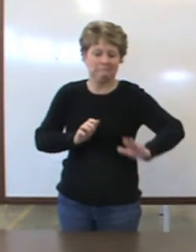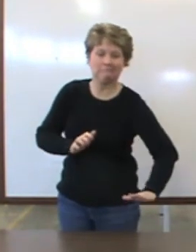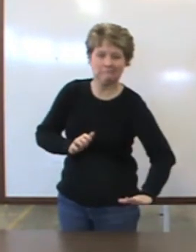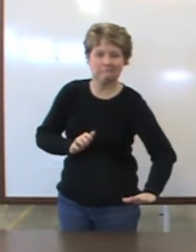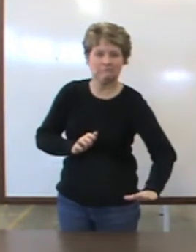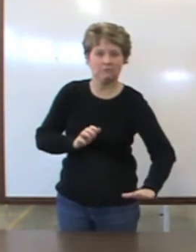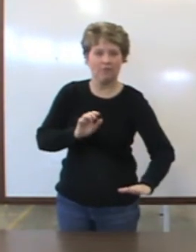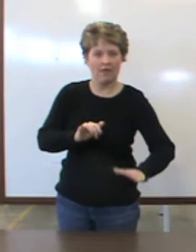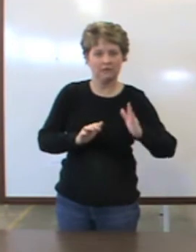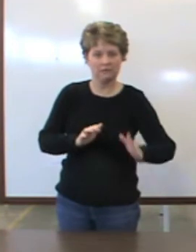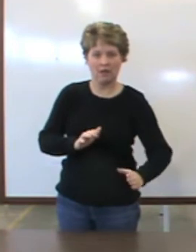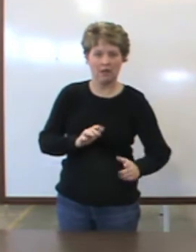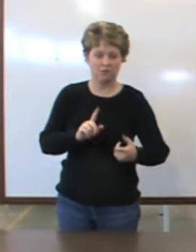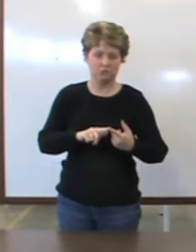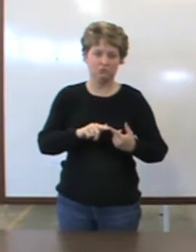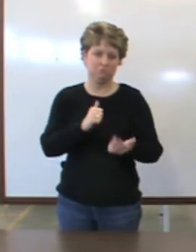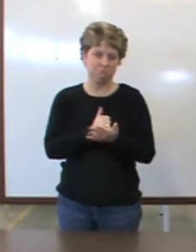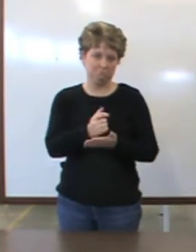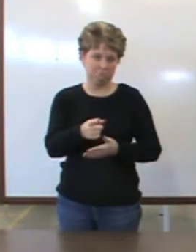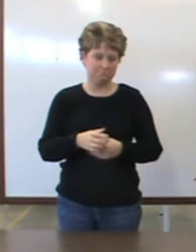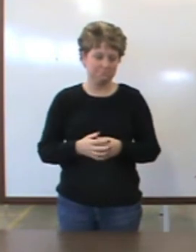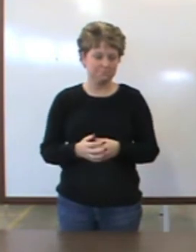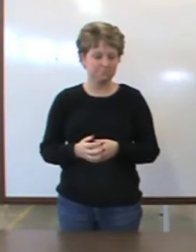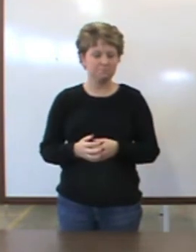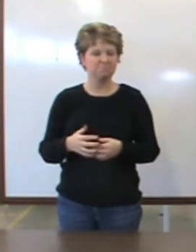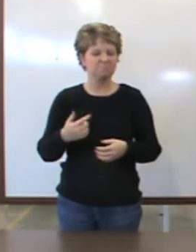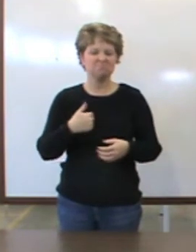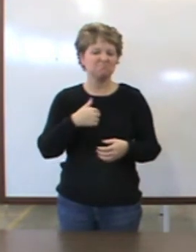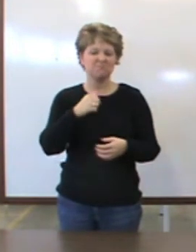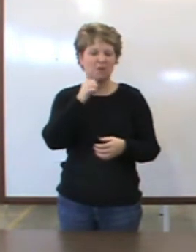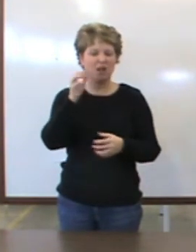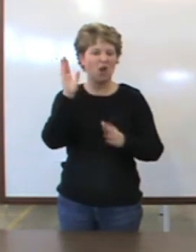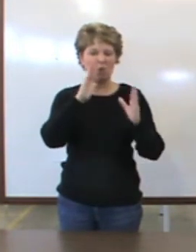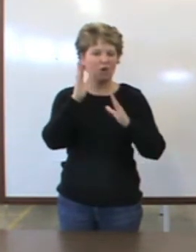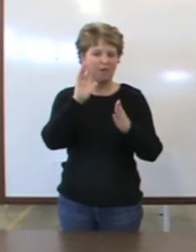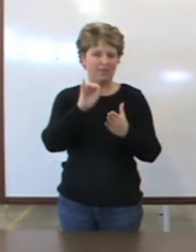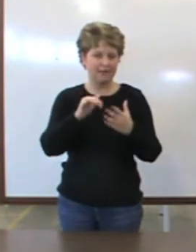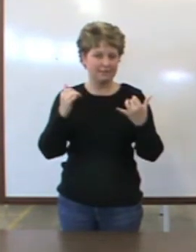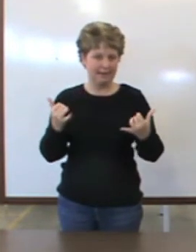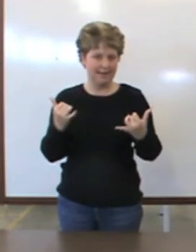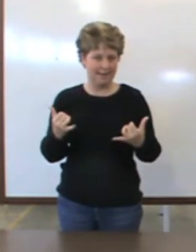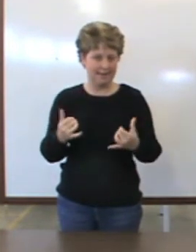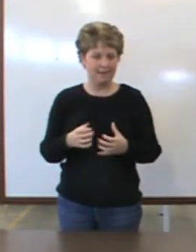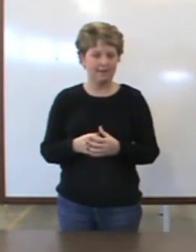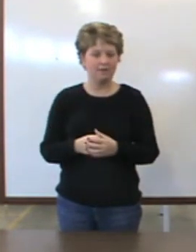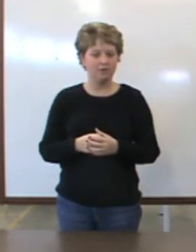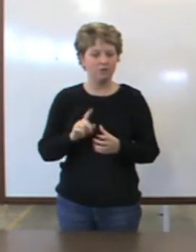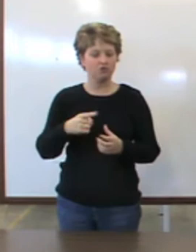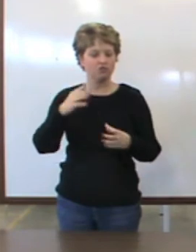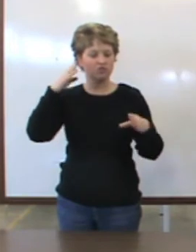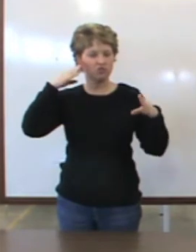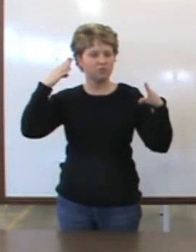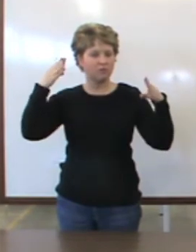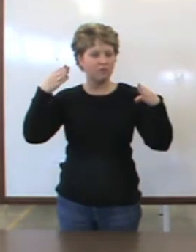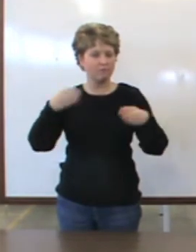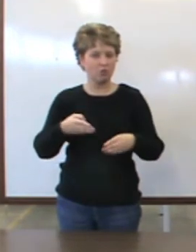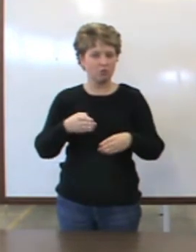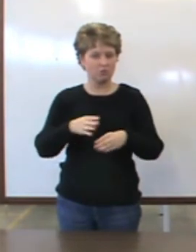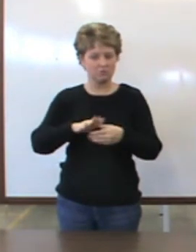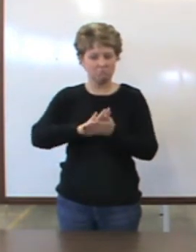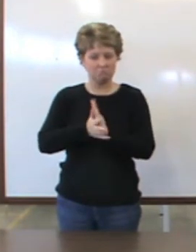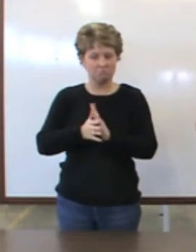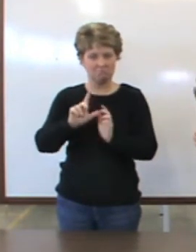down the side. I'm not going to worry about it today. Just focus on getting this